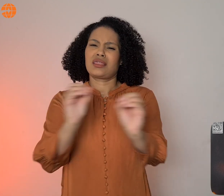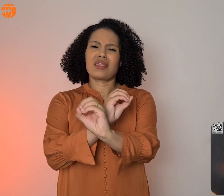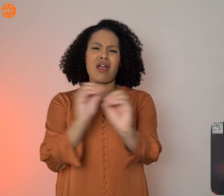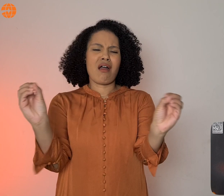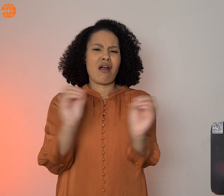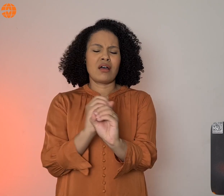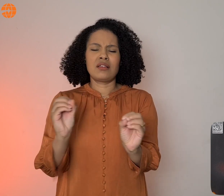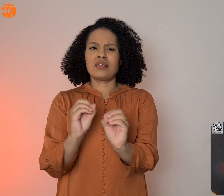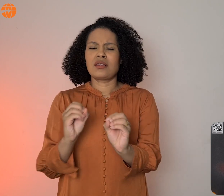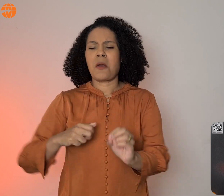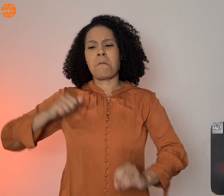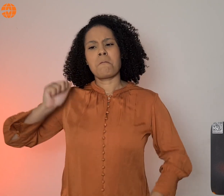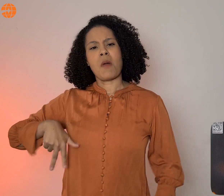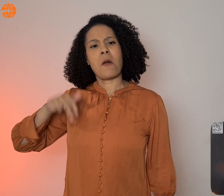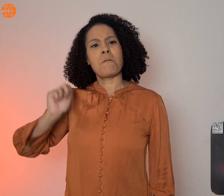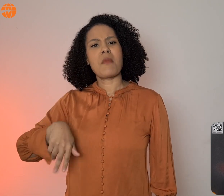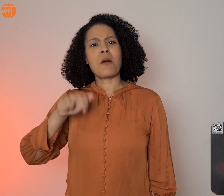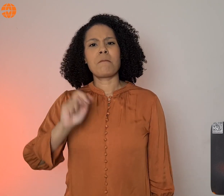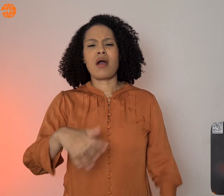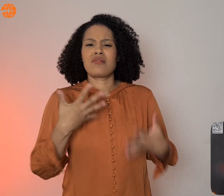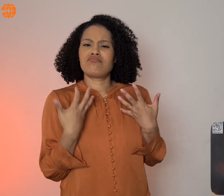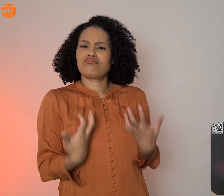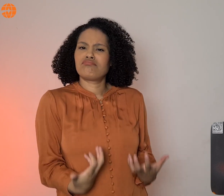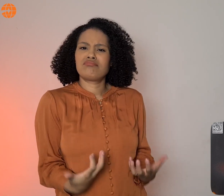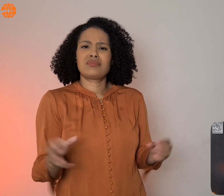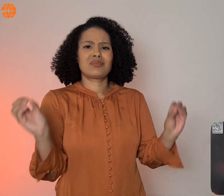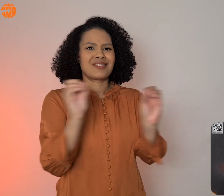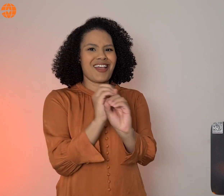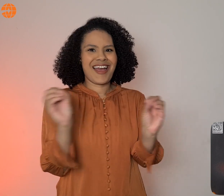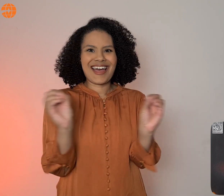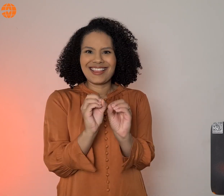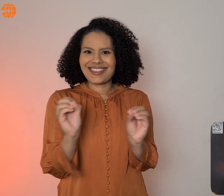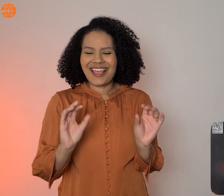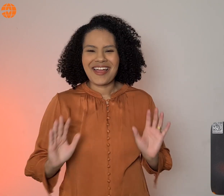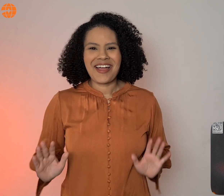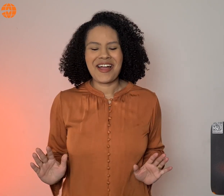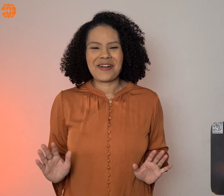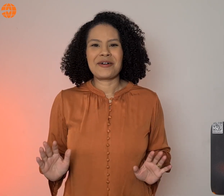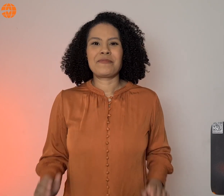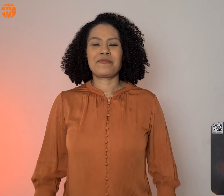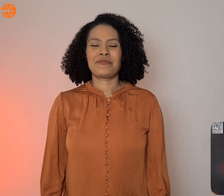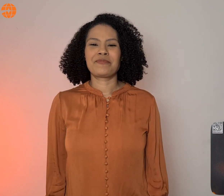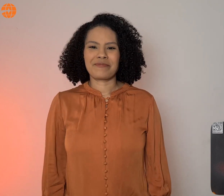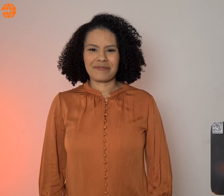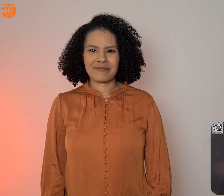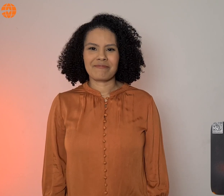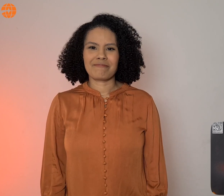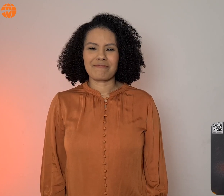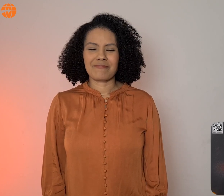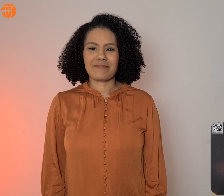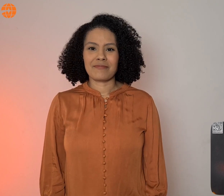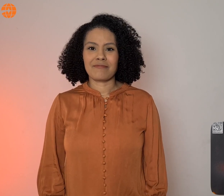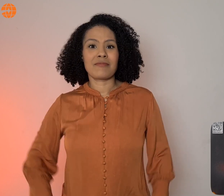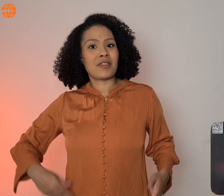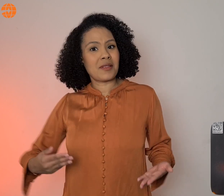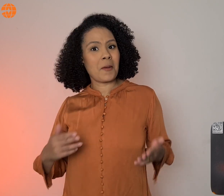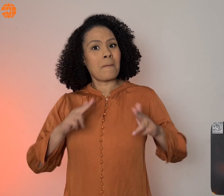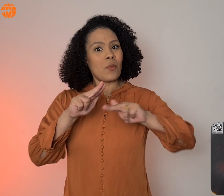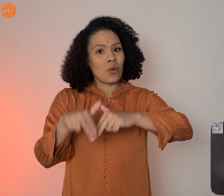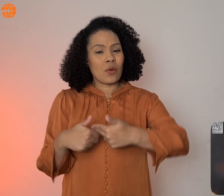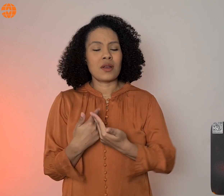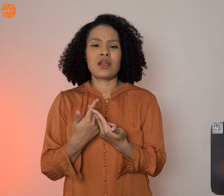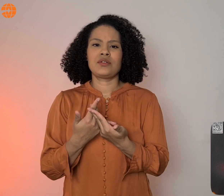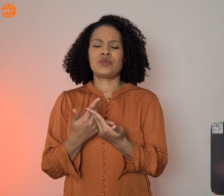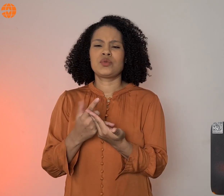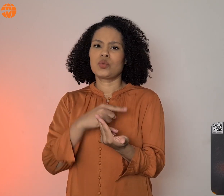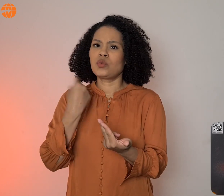fadigarão. They will walk and not faint. Caminharão e não se cansarão. It's amazing. That's we who wait upon the Lord, we get to wait for